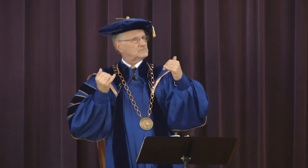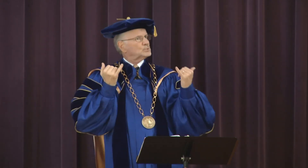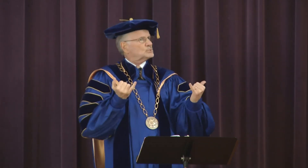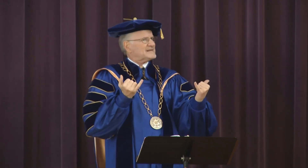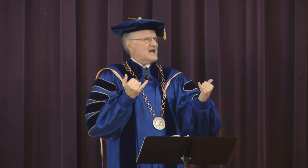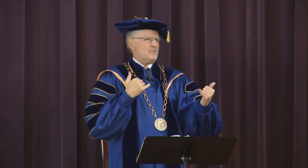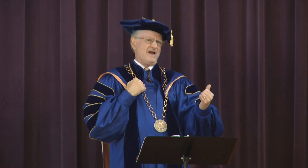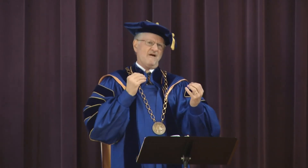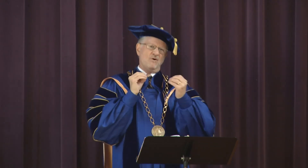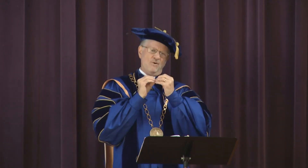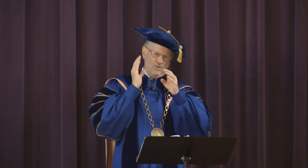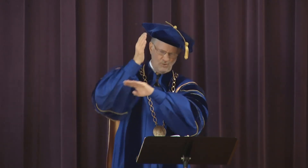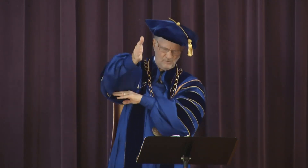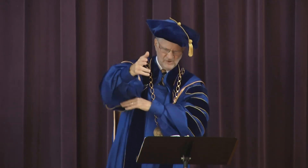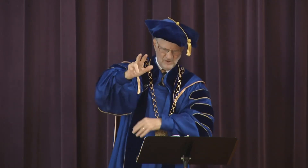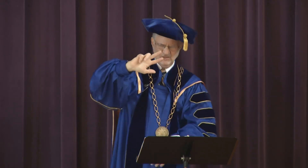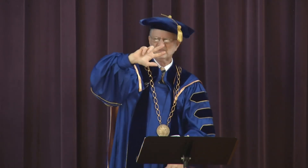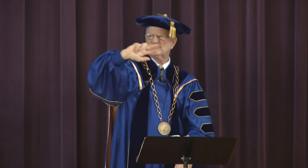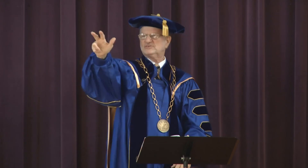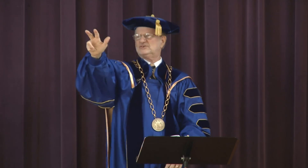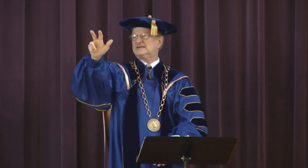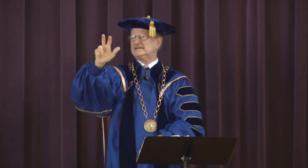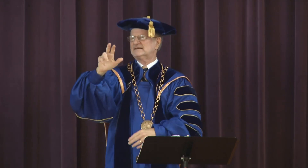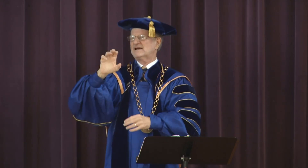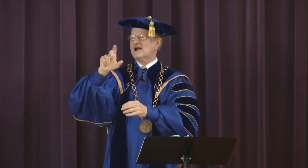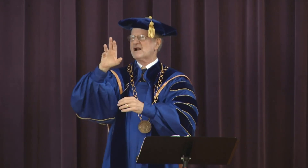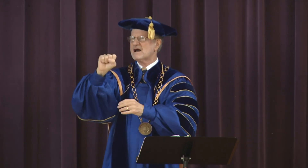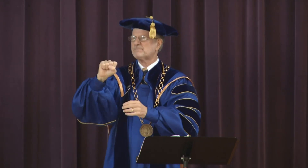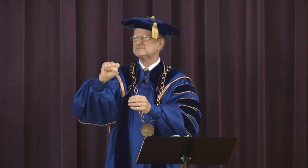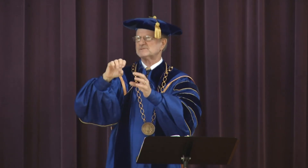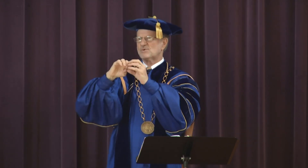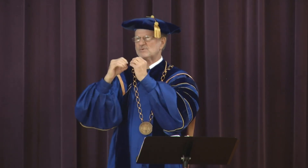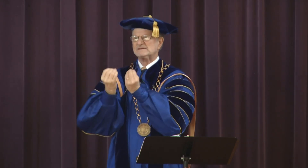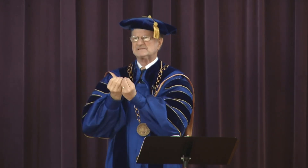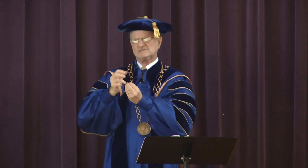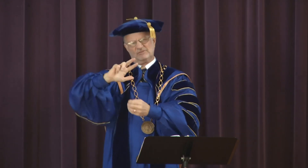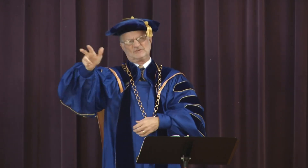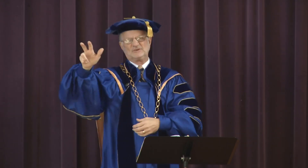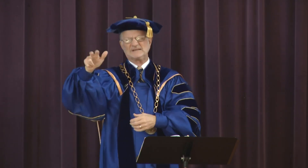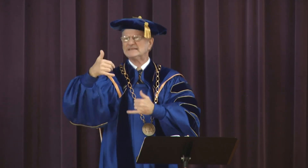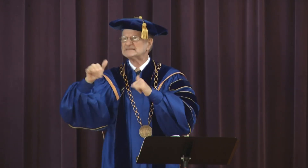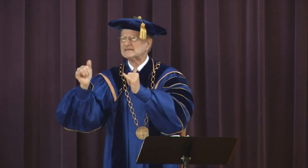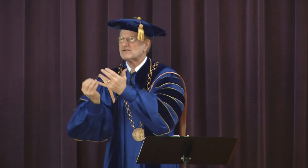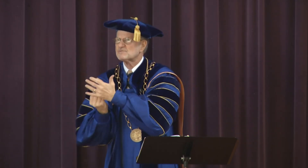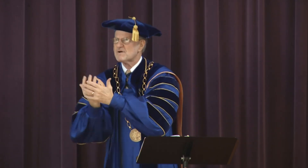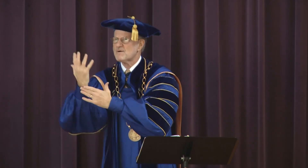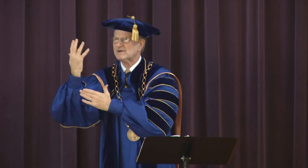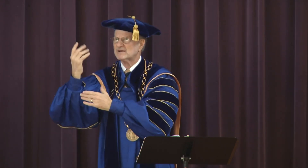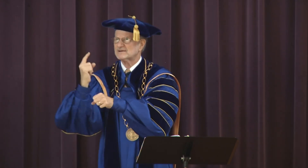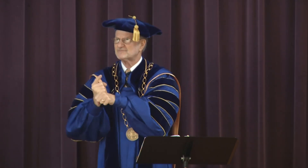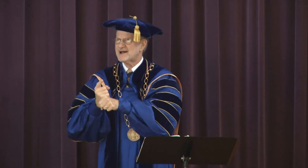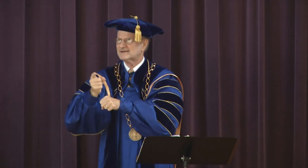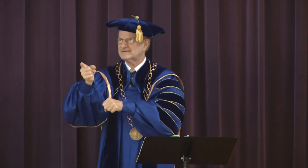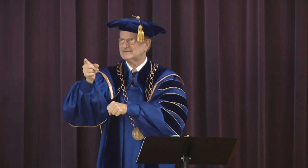fraternities and sororities and Greek organizations. Well, now we have over 30 different clubs and organizations that are offered to our students, and